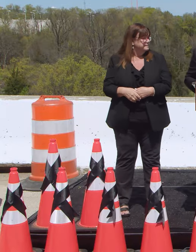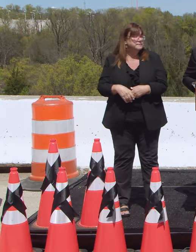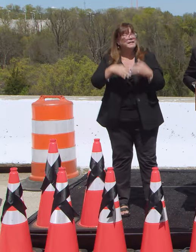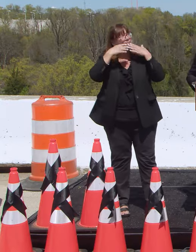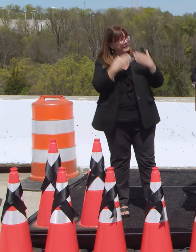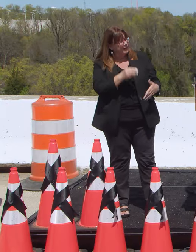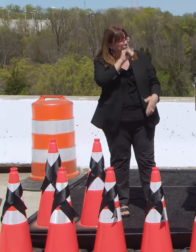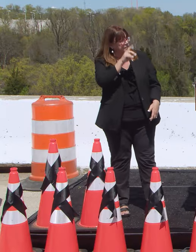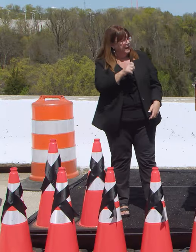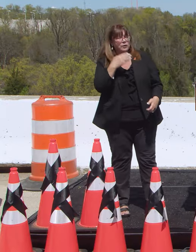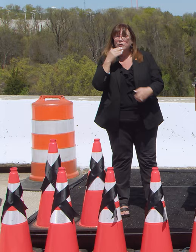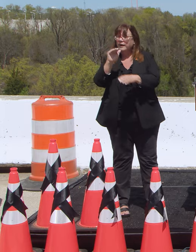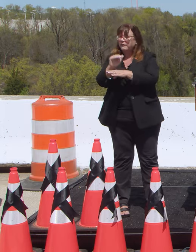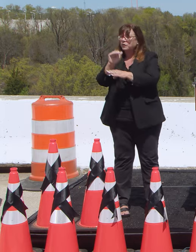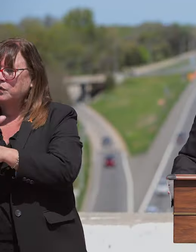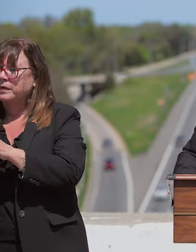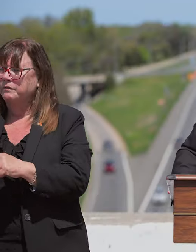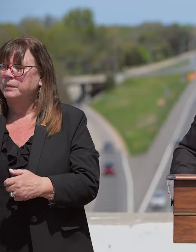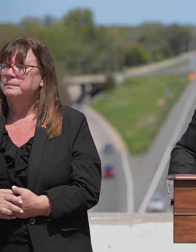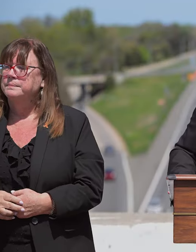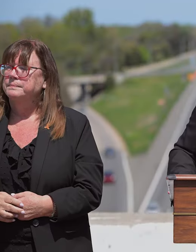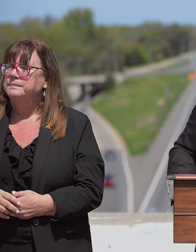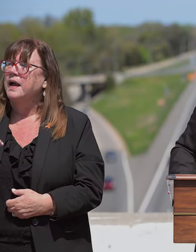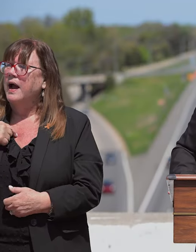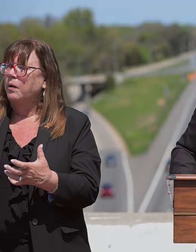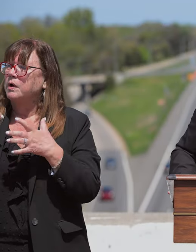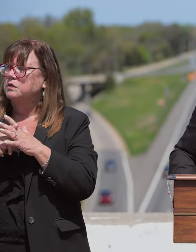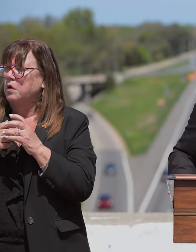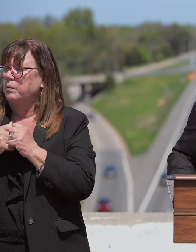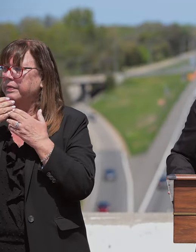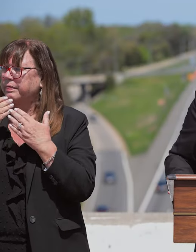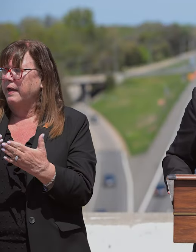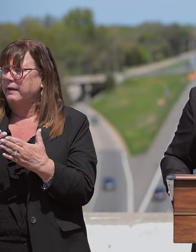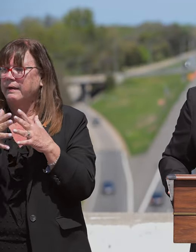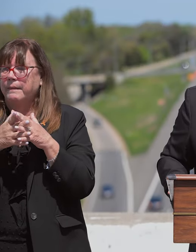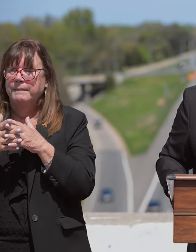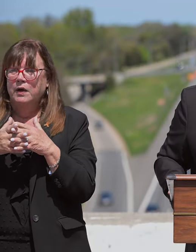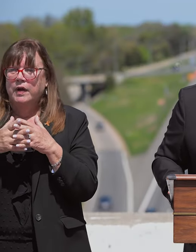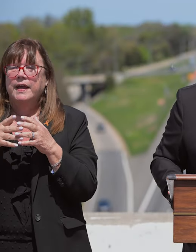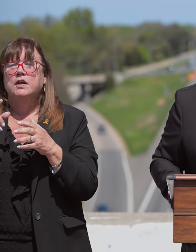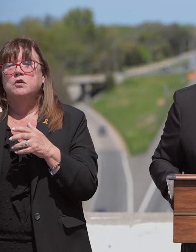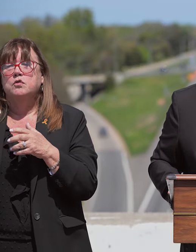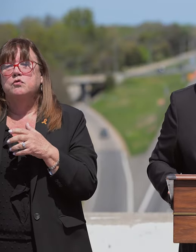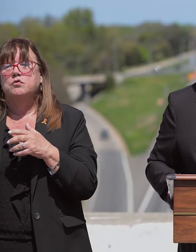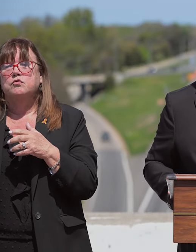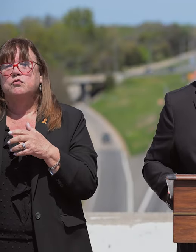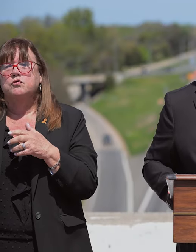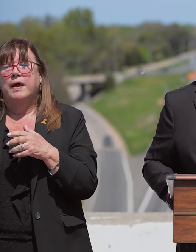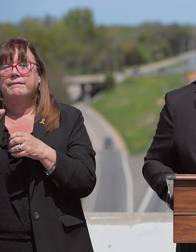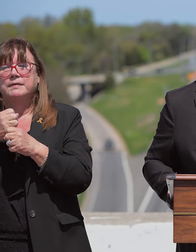Well, thank you, Mike, and good afternoon, everyone. I want to start by thanking the American Traffic Safety